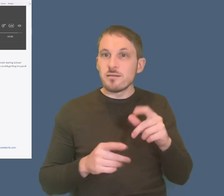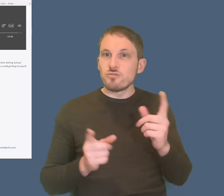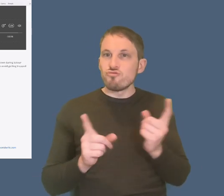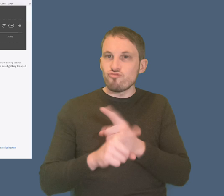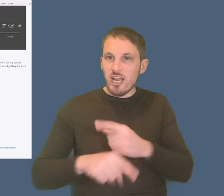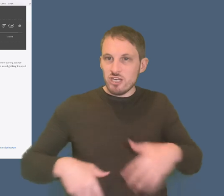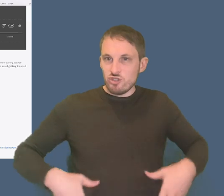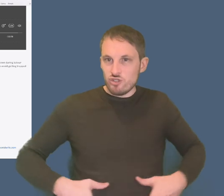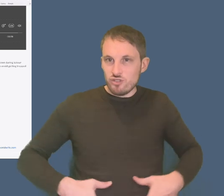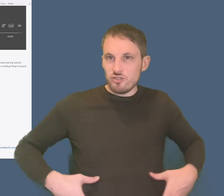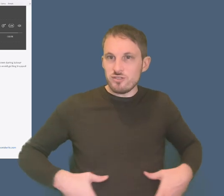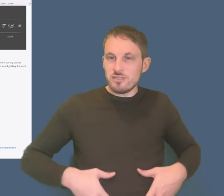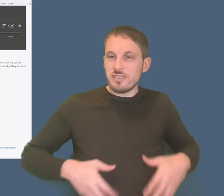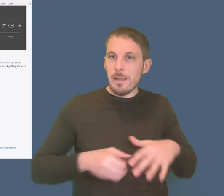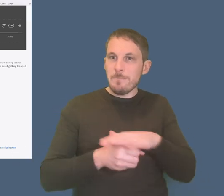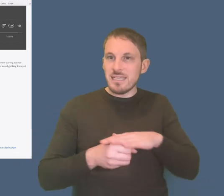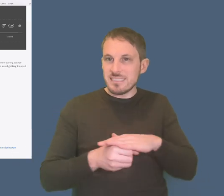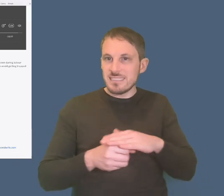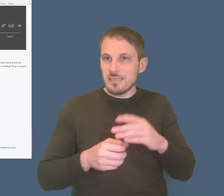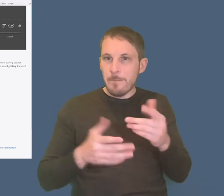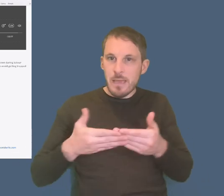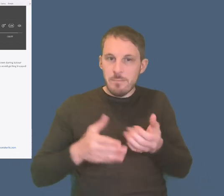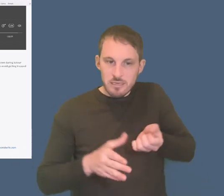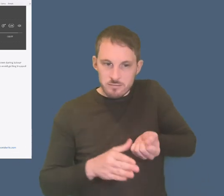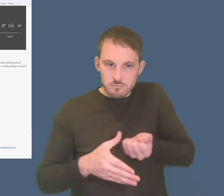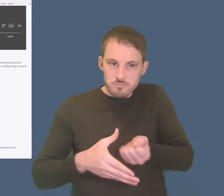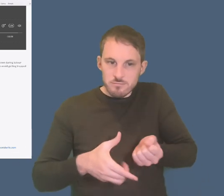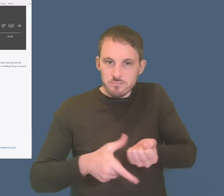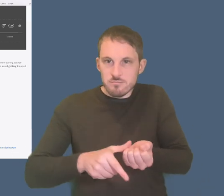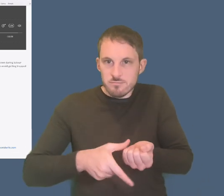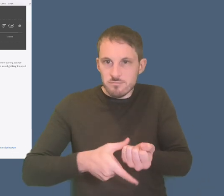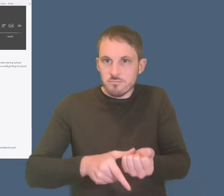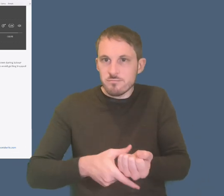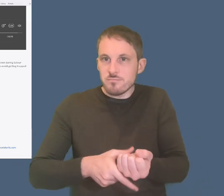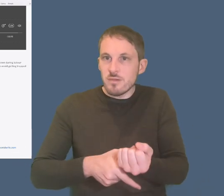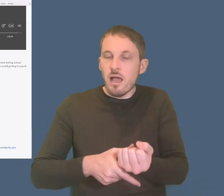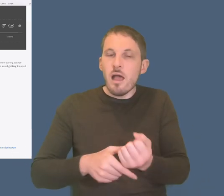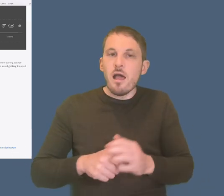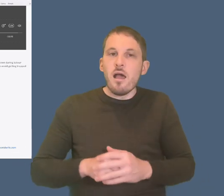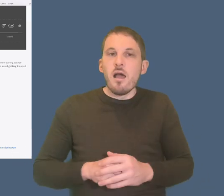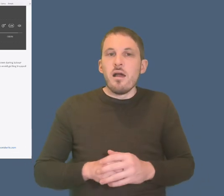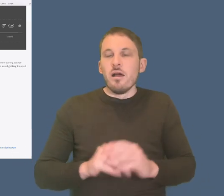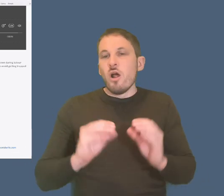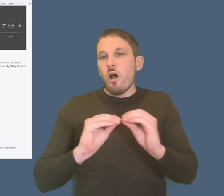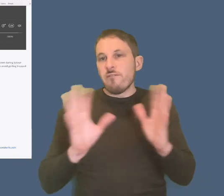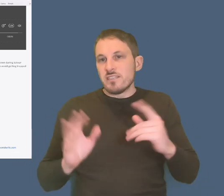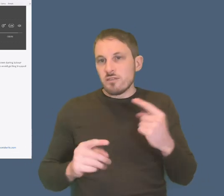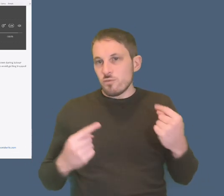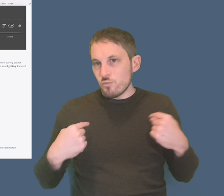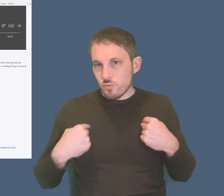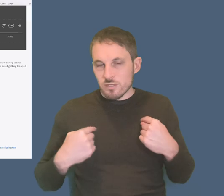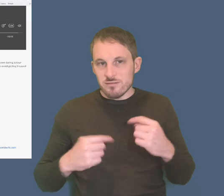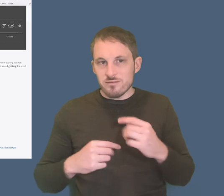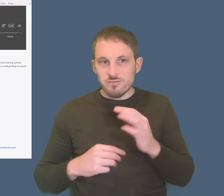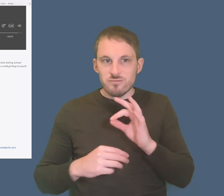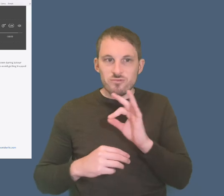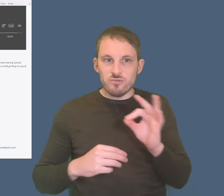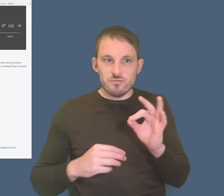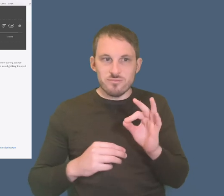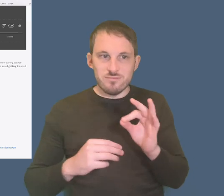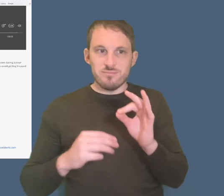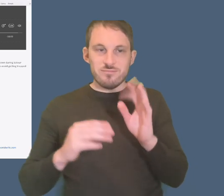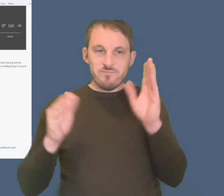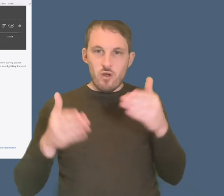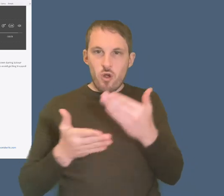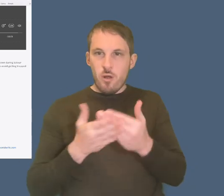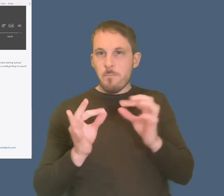the space through which your baby can navigate through labor. And obviously we're not just a collection of bones. It's not just a bony